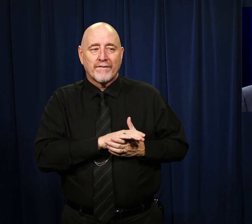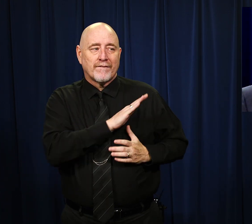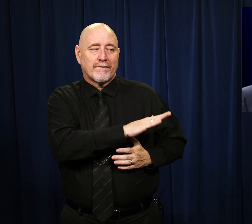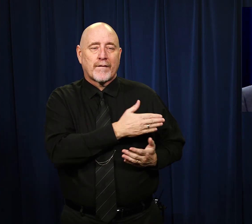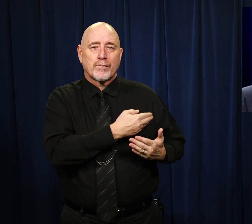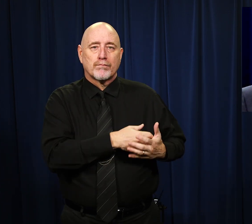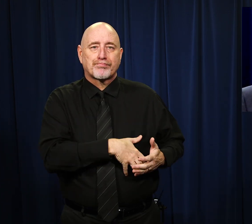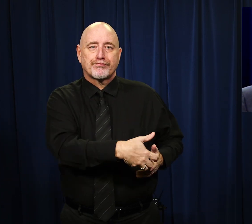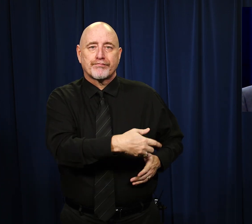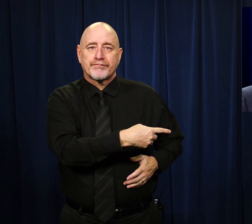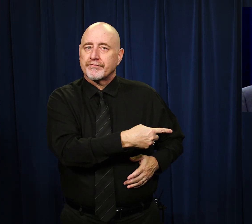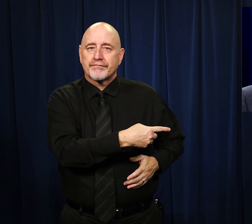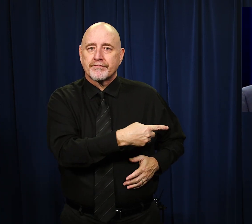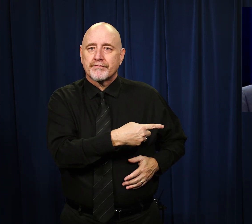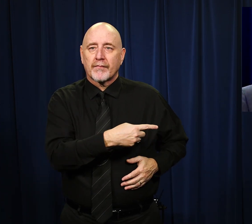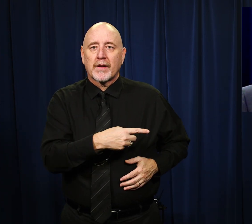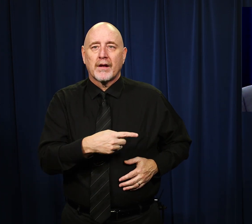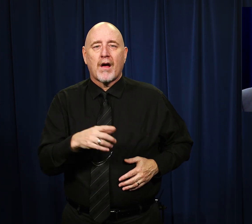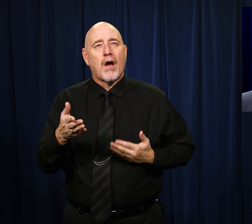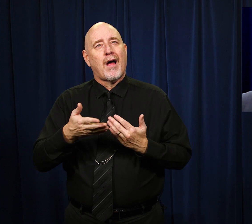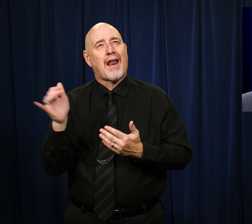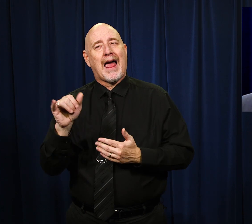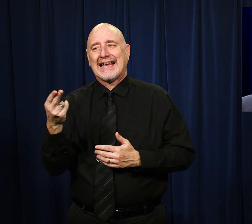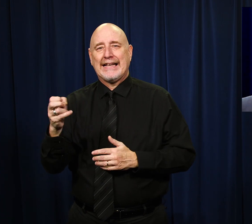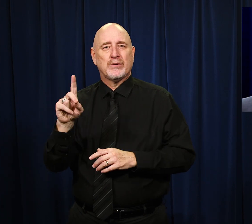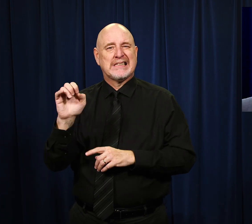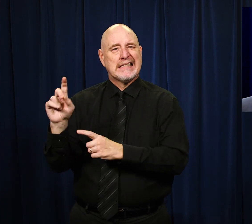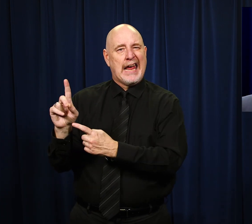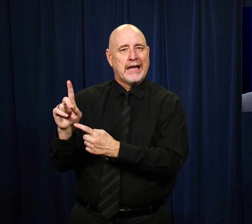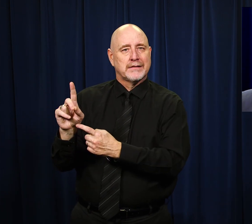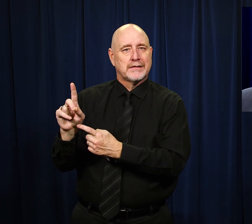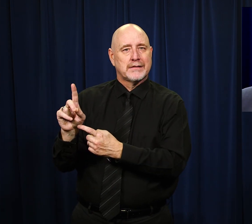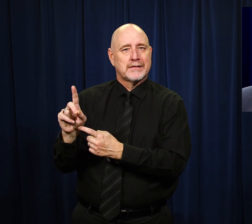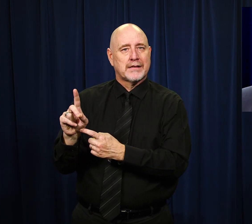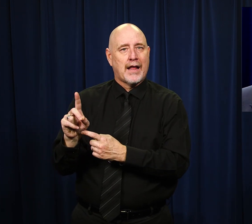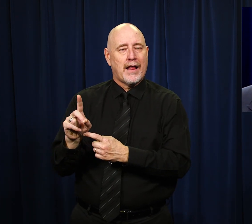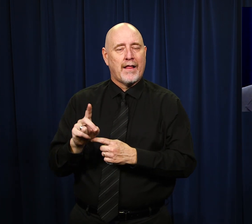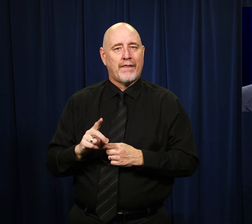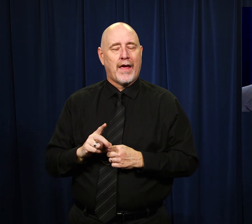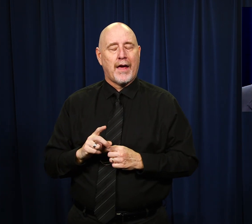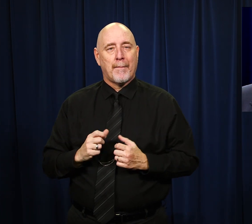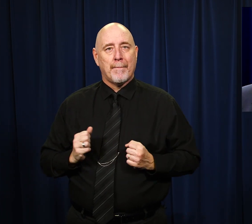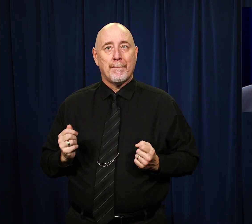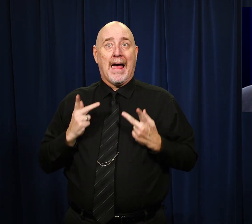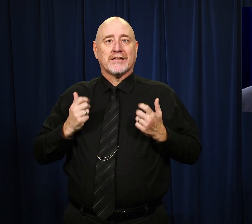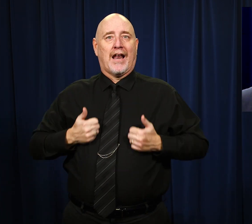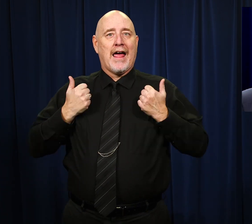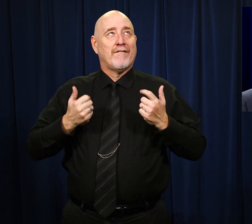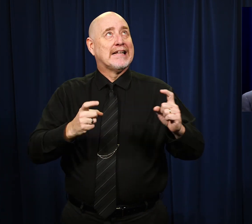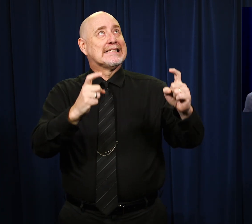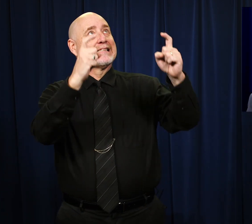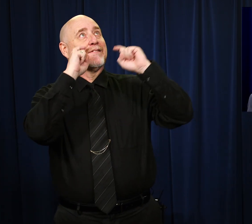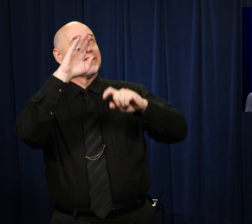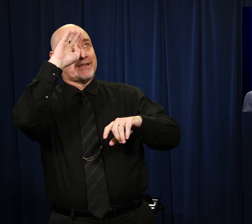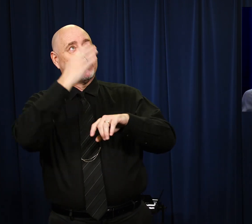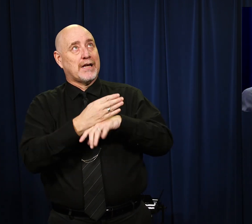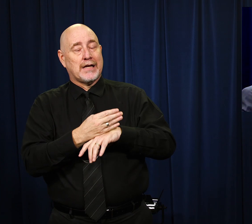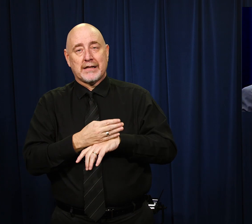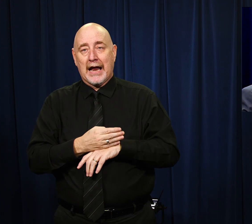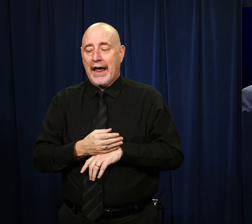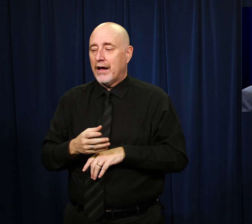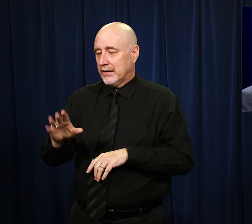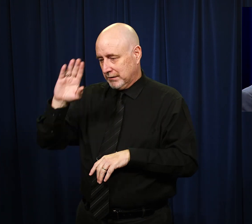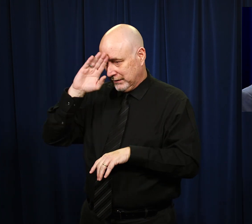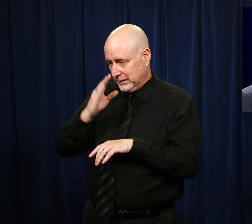her a child. It's as if he were dead before and then he comes to life and is given the son. And now he's asking to take